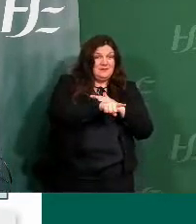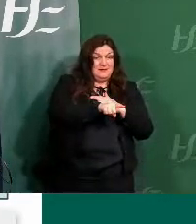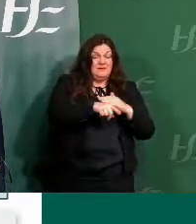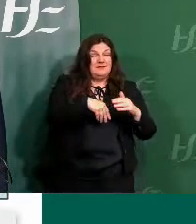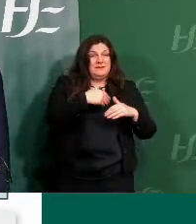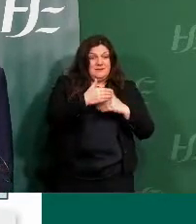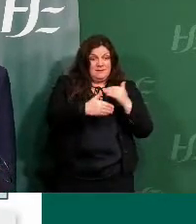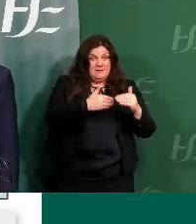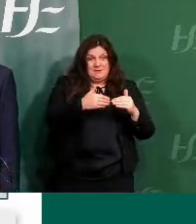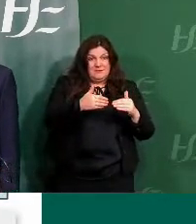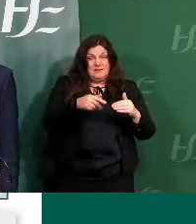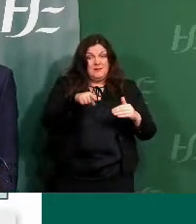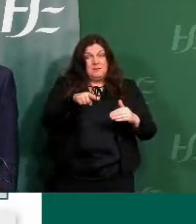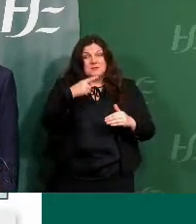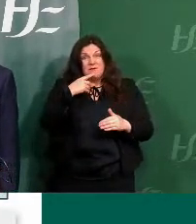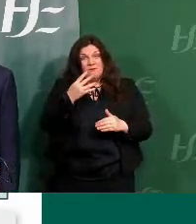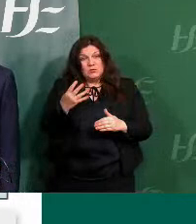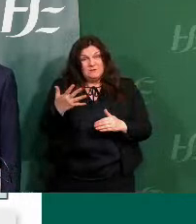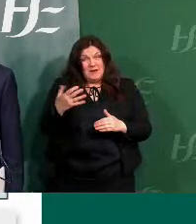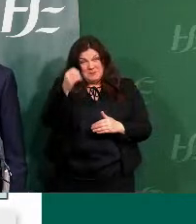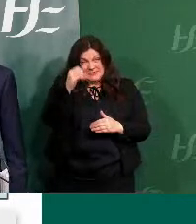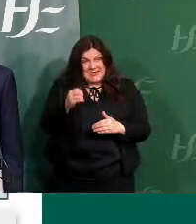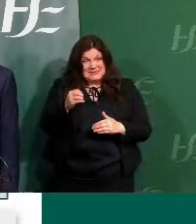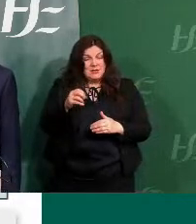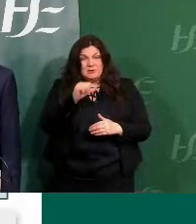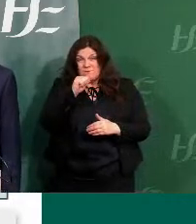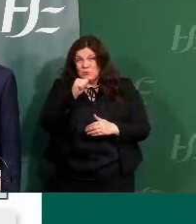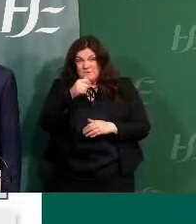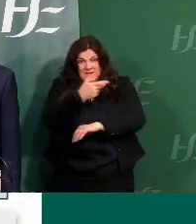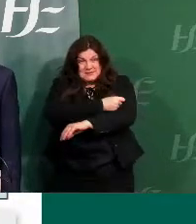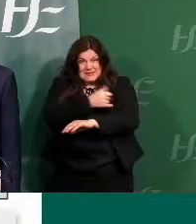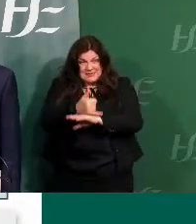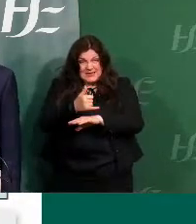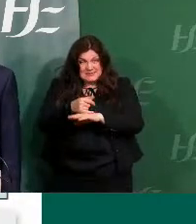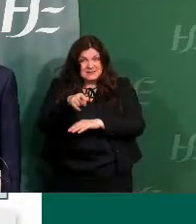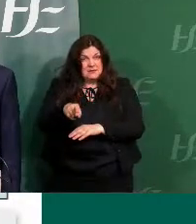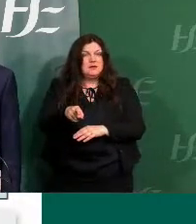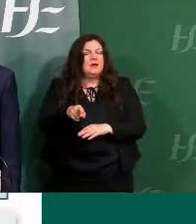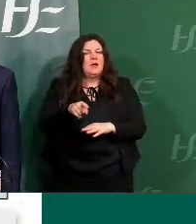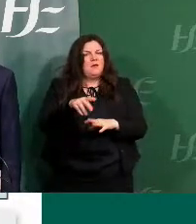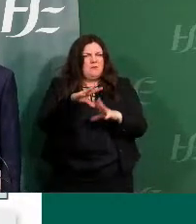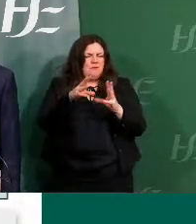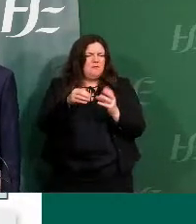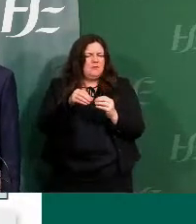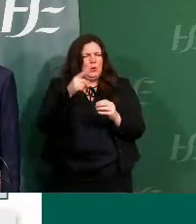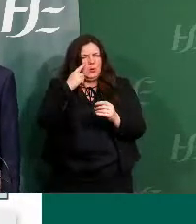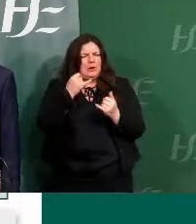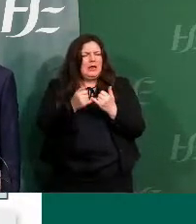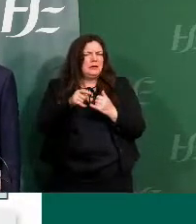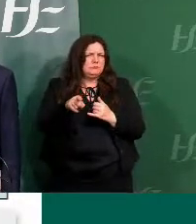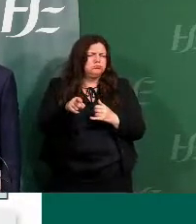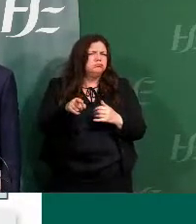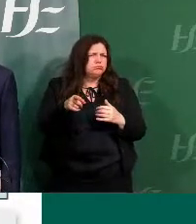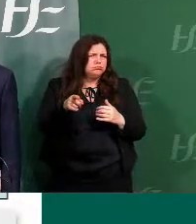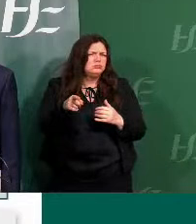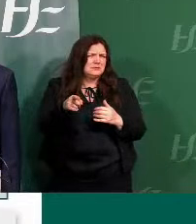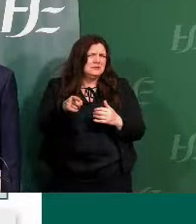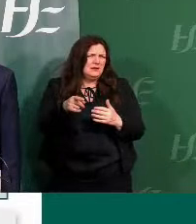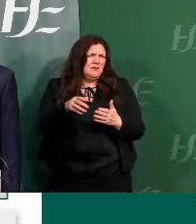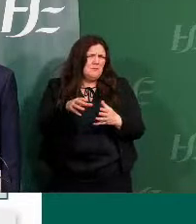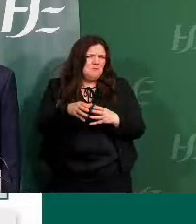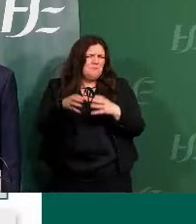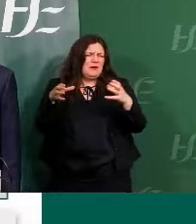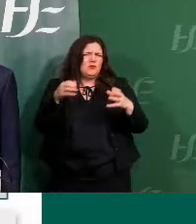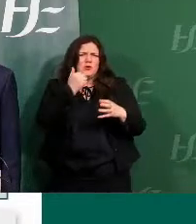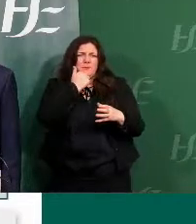ICU admissions. We discussed this last week, and that remains the case, that unvaccinated are disproportionately represented in those who are hospitalised and